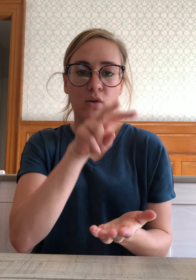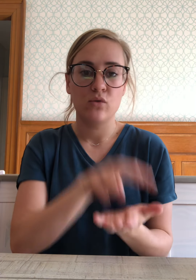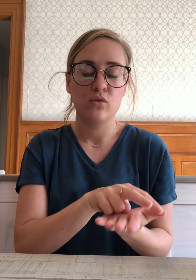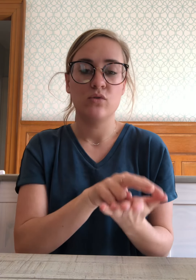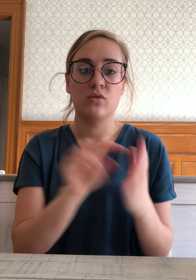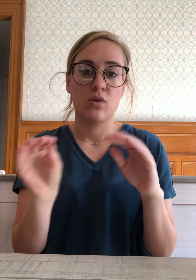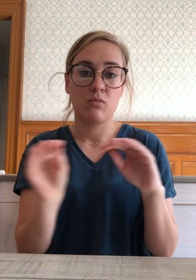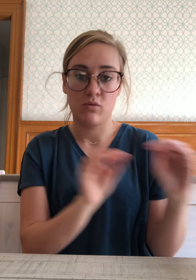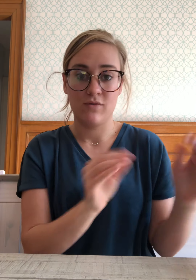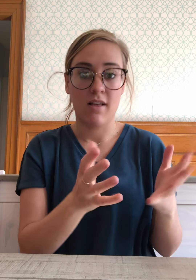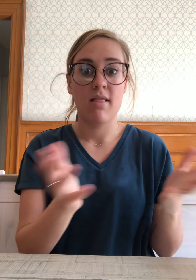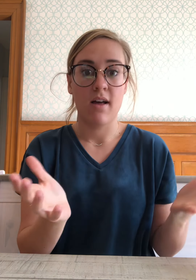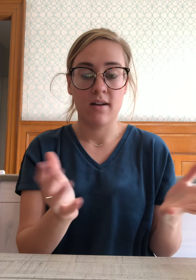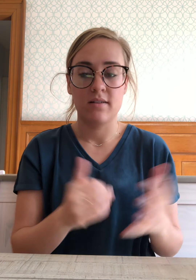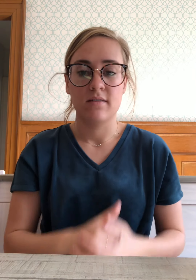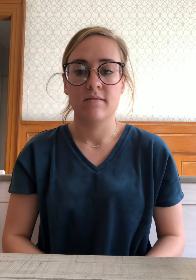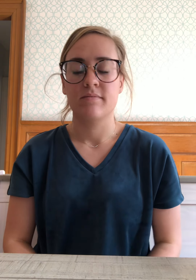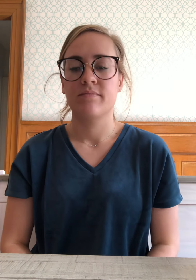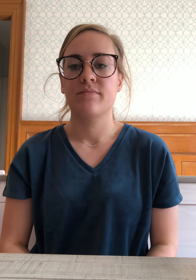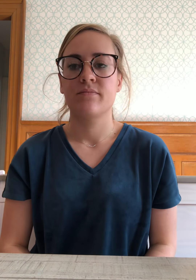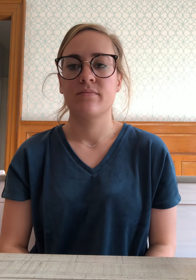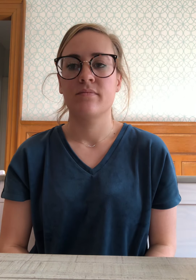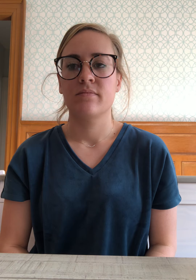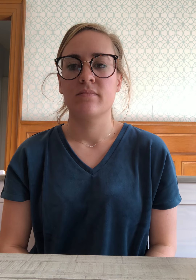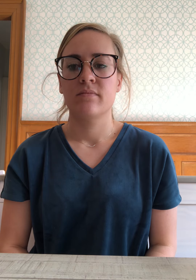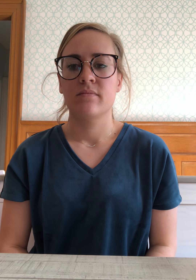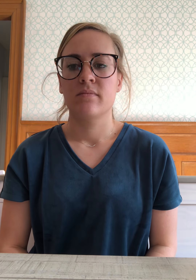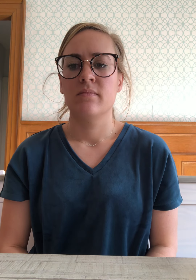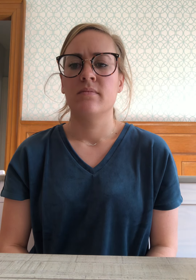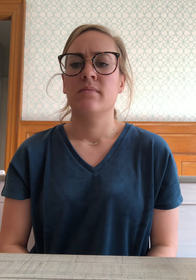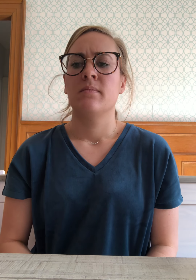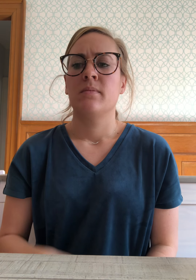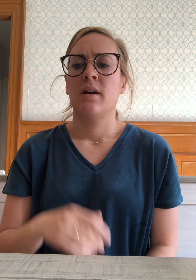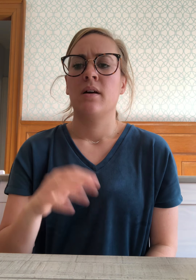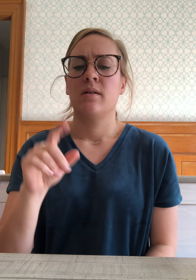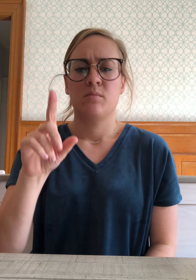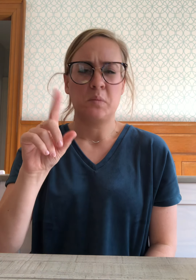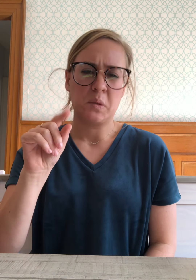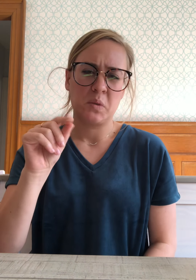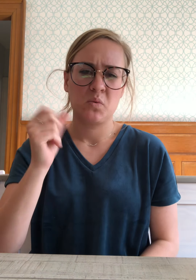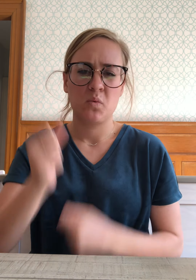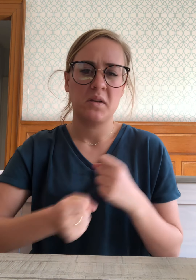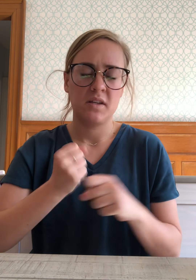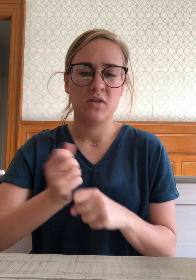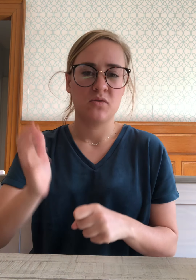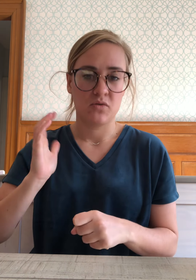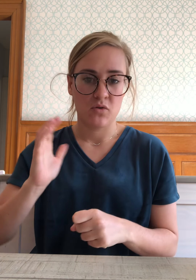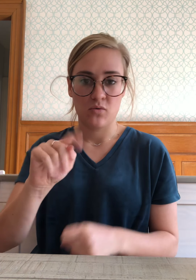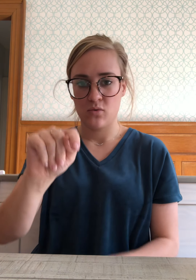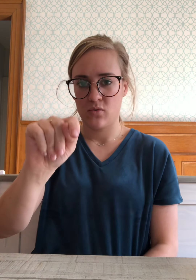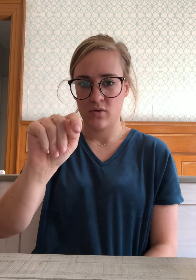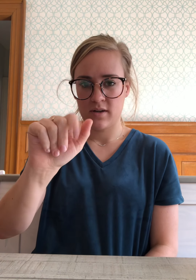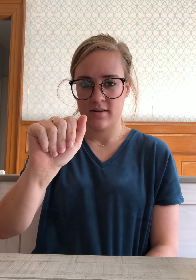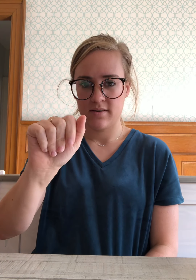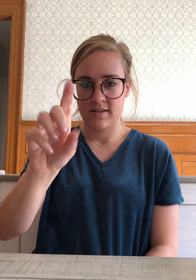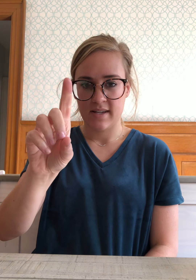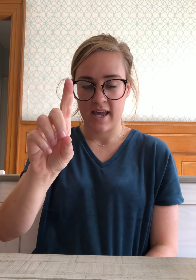Almost 20 years ago, TADs were introduced, and TADs don't move. They're the ultimate